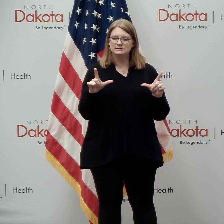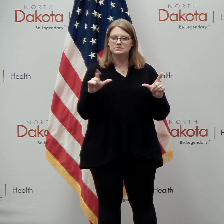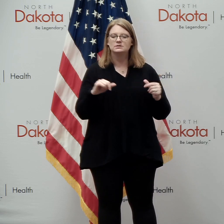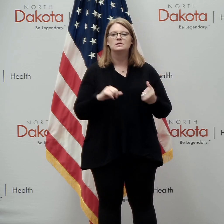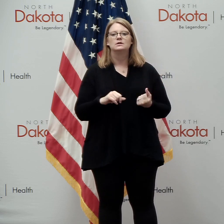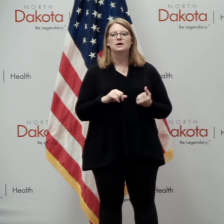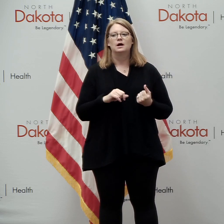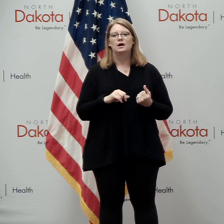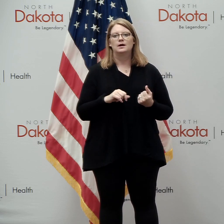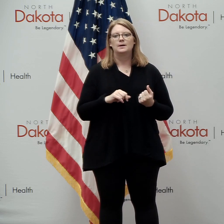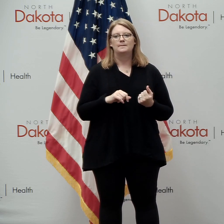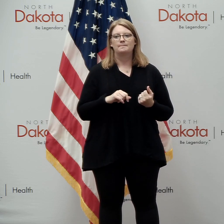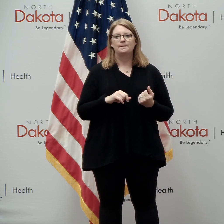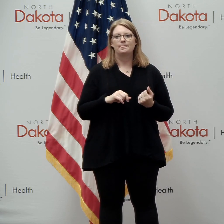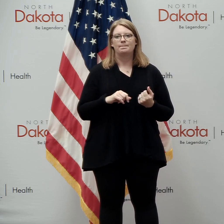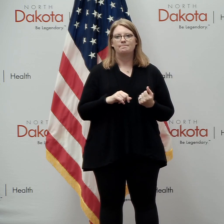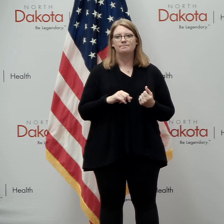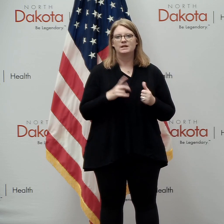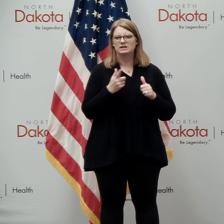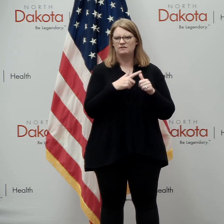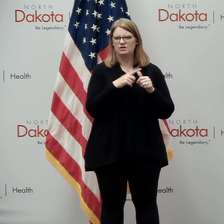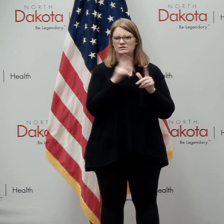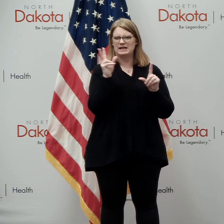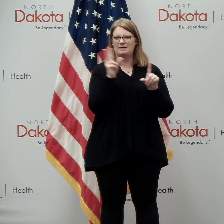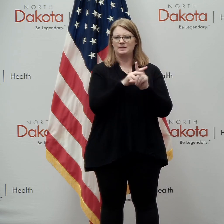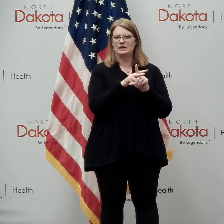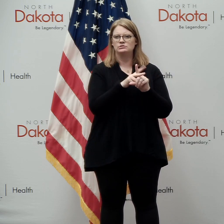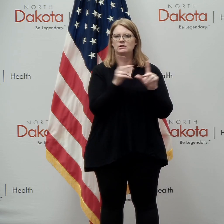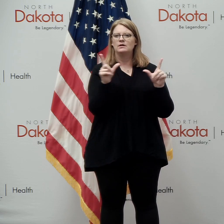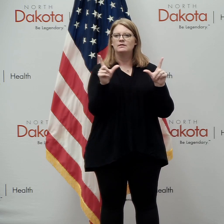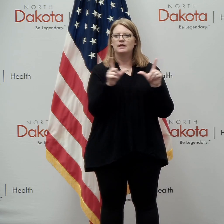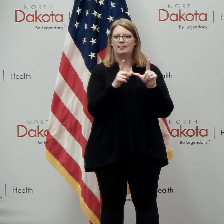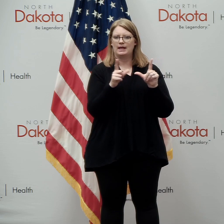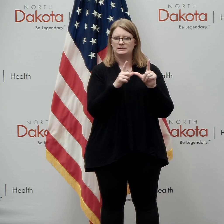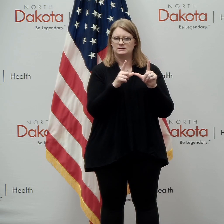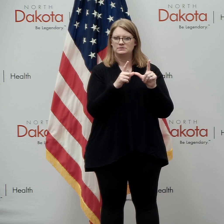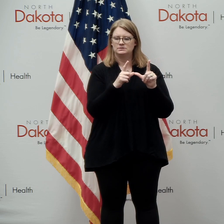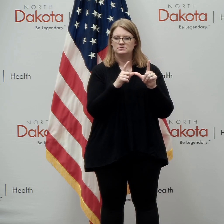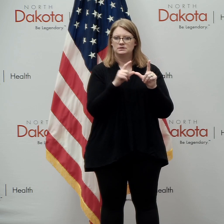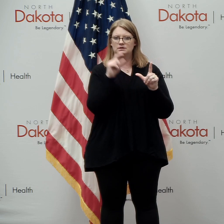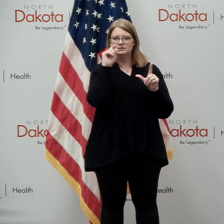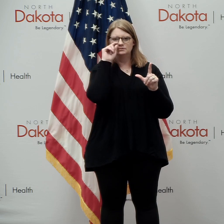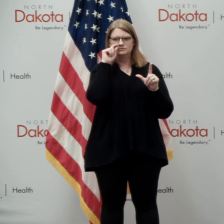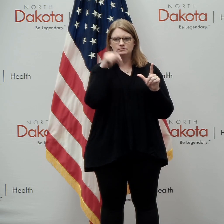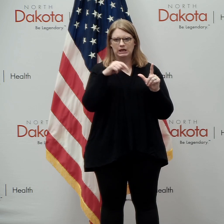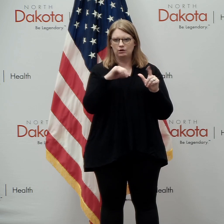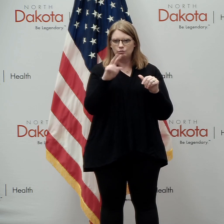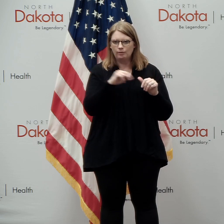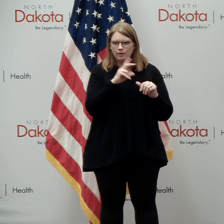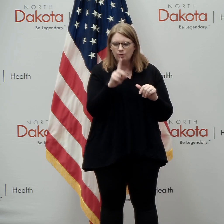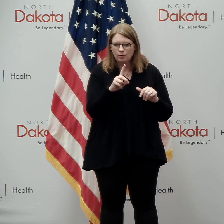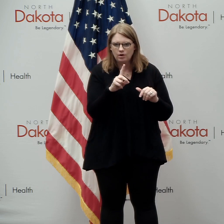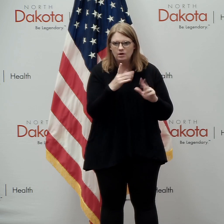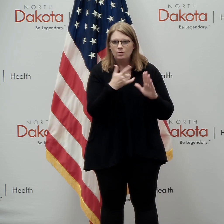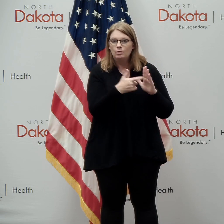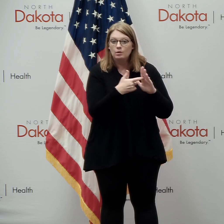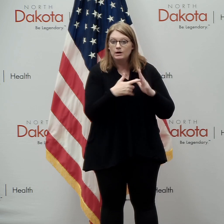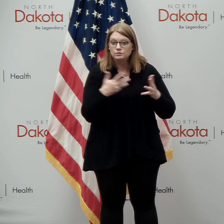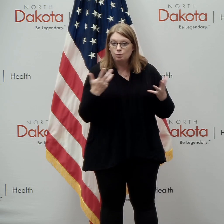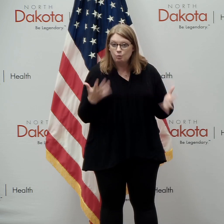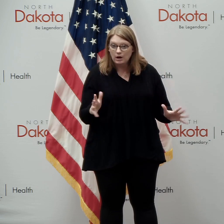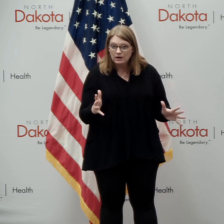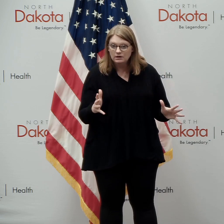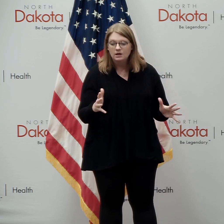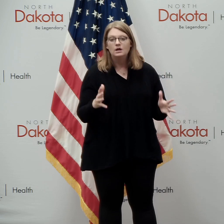the initial application for license to practice dentistry in North Dakota requires that you complete